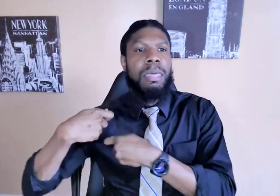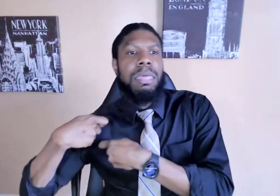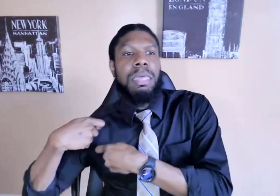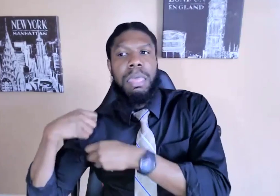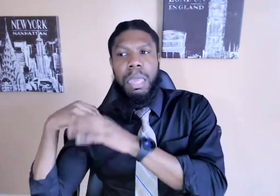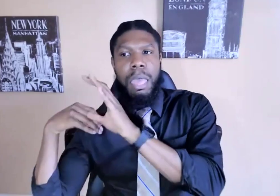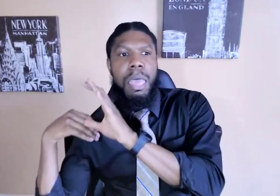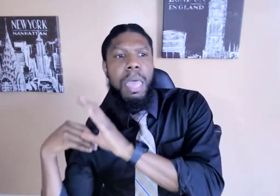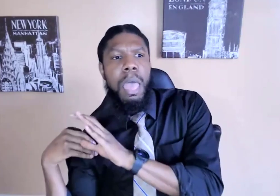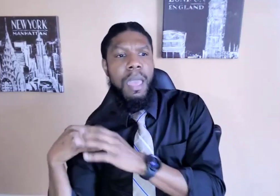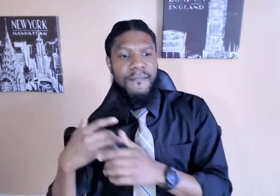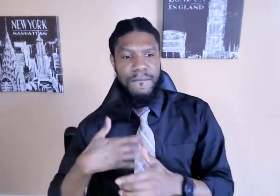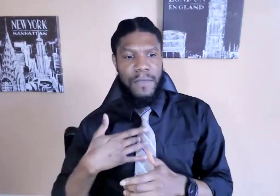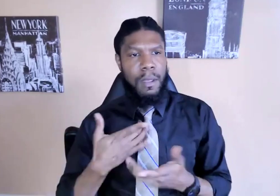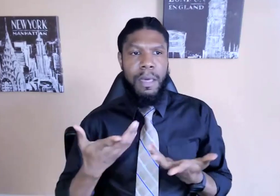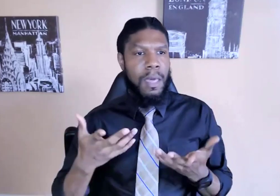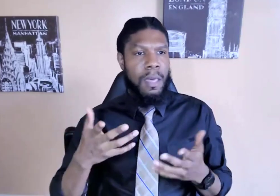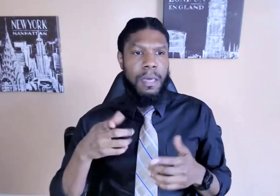English.